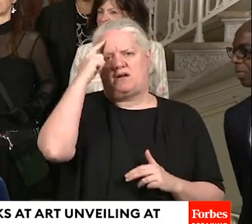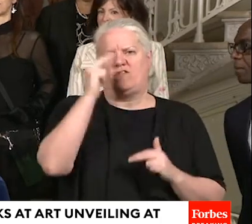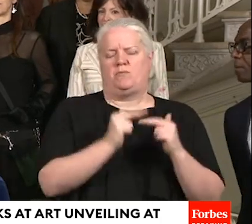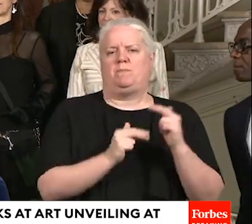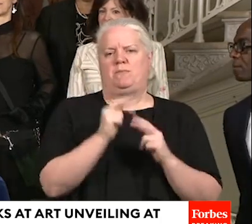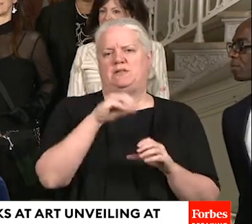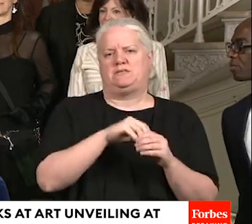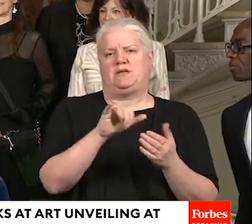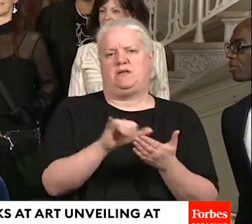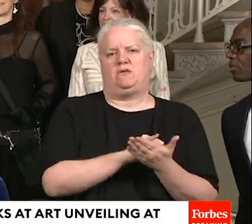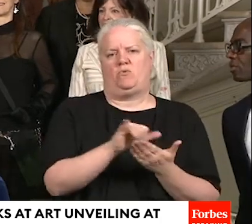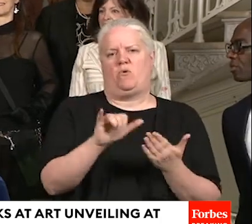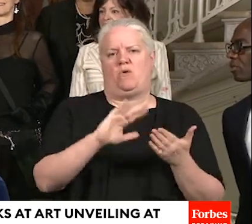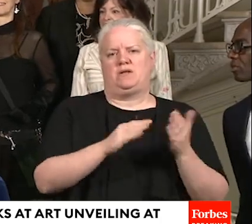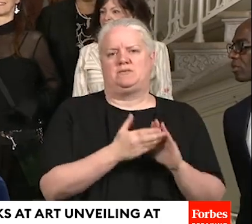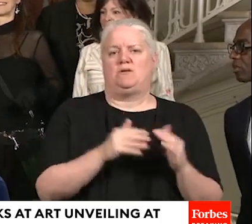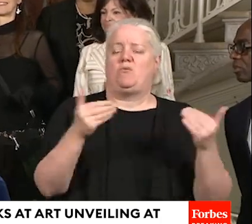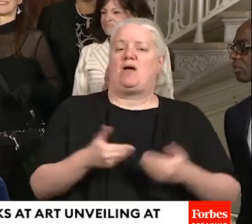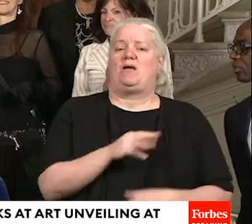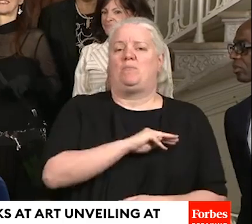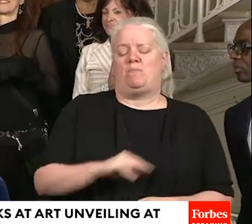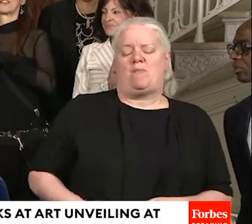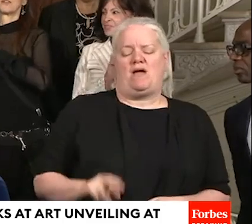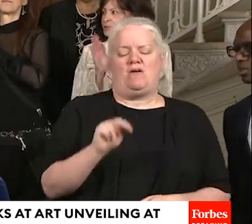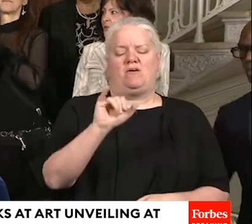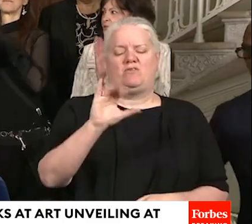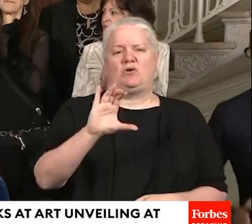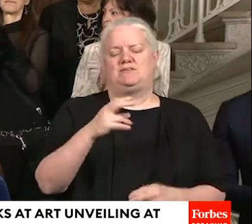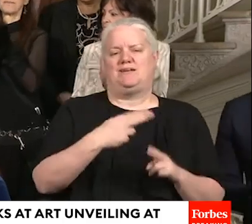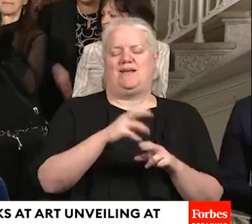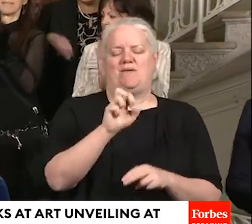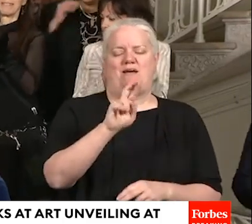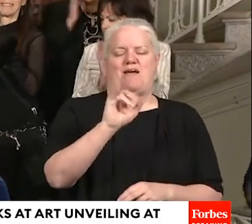please join me in welcoming the Mayor of New York City, Mayor Eric Adams.